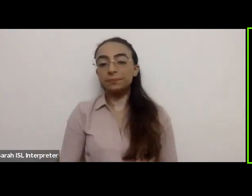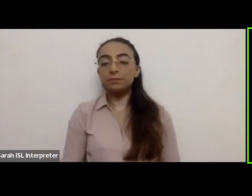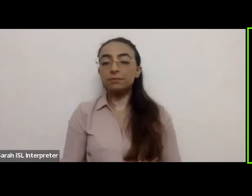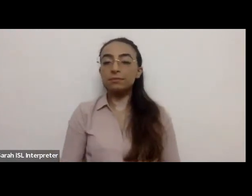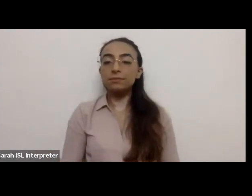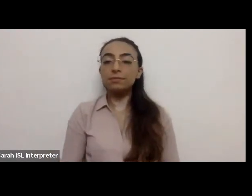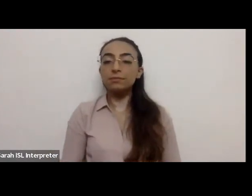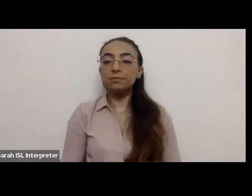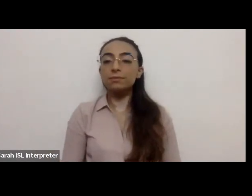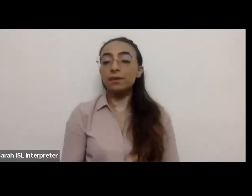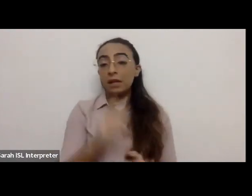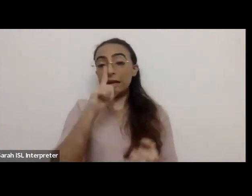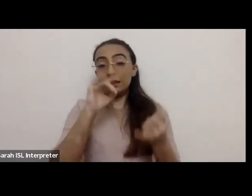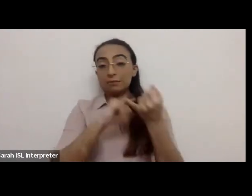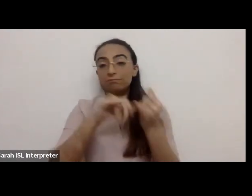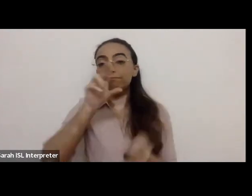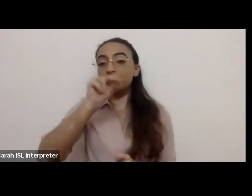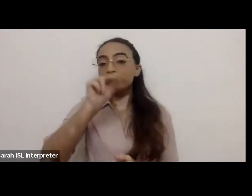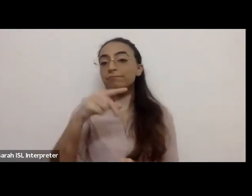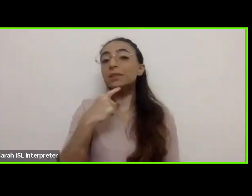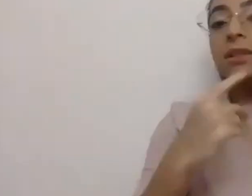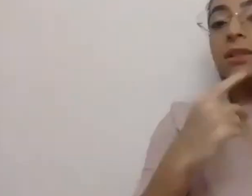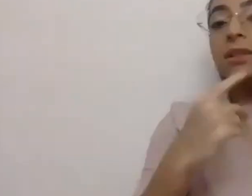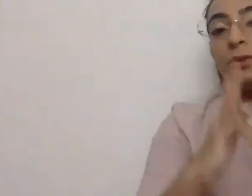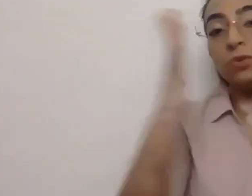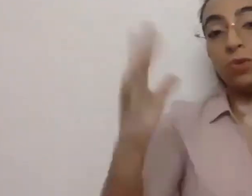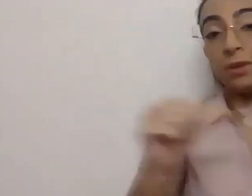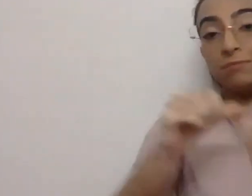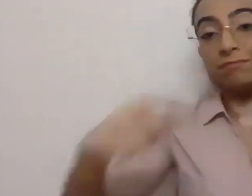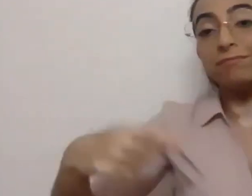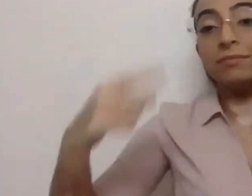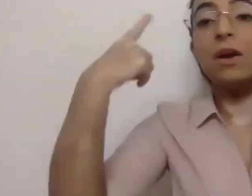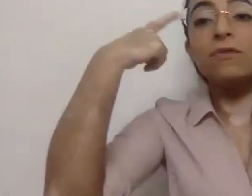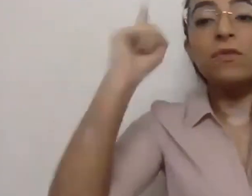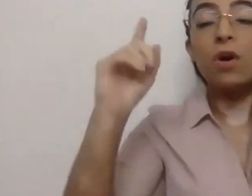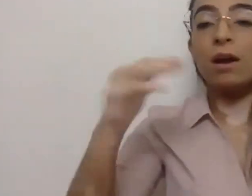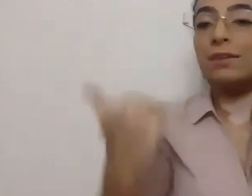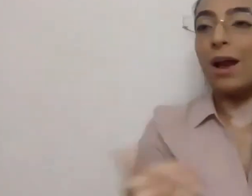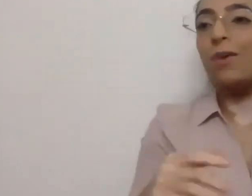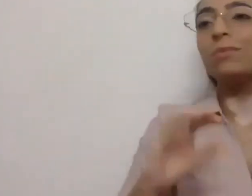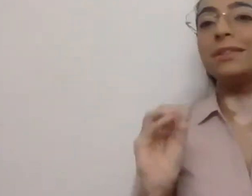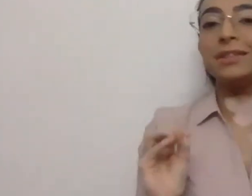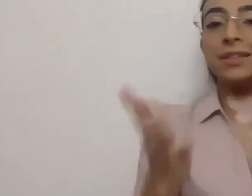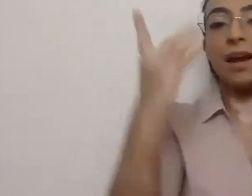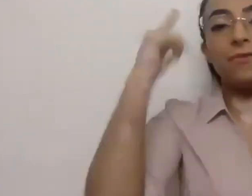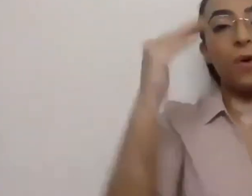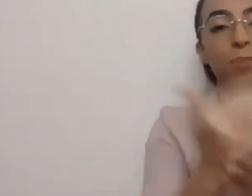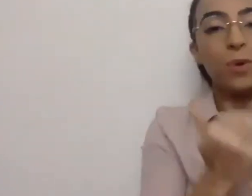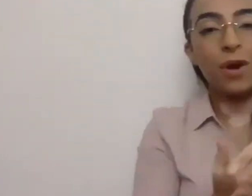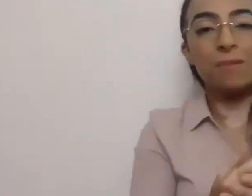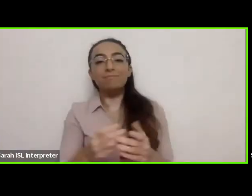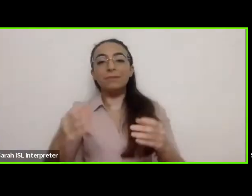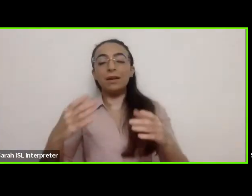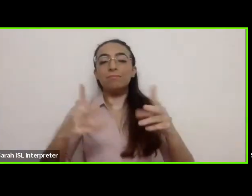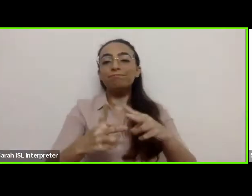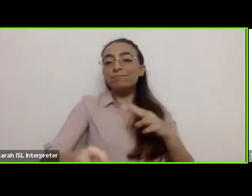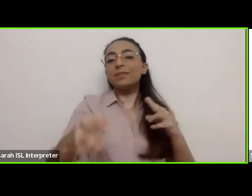Thank you very much, Armanji, for setting the ball rolling for this wonderful